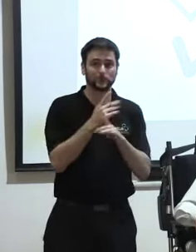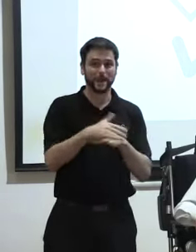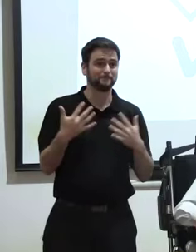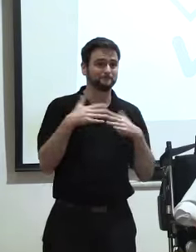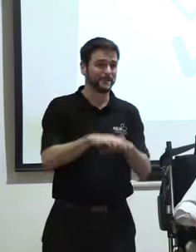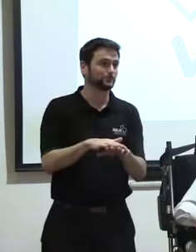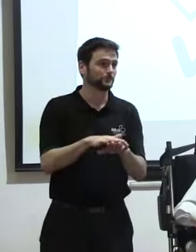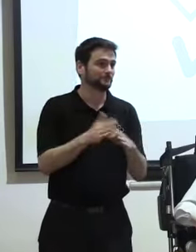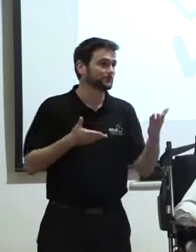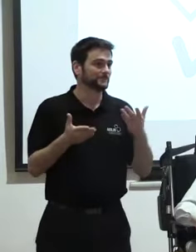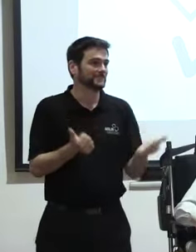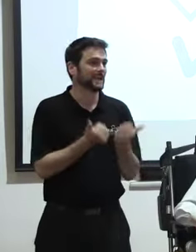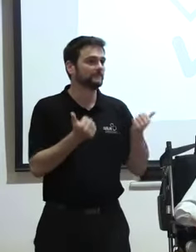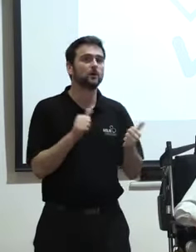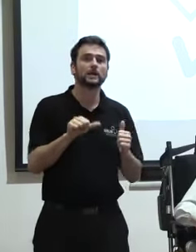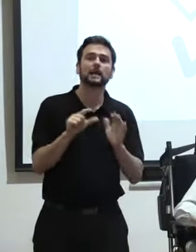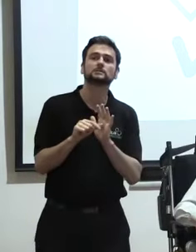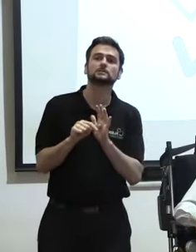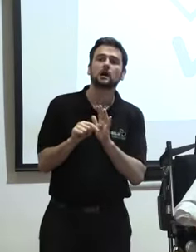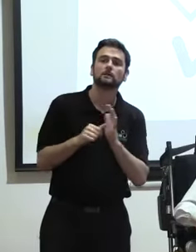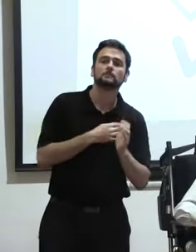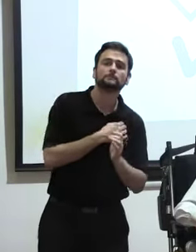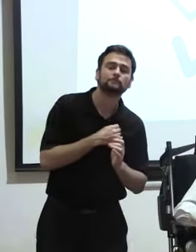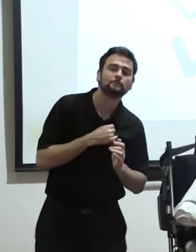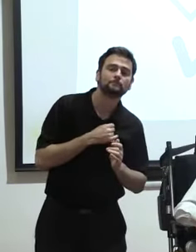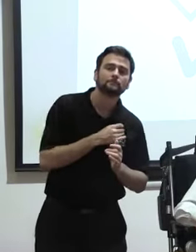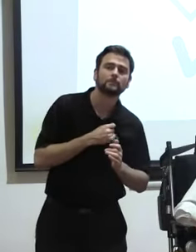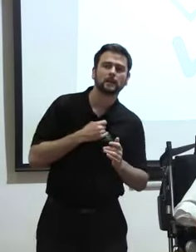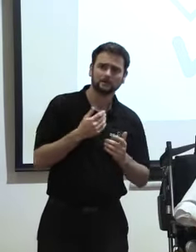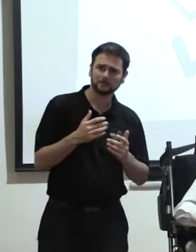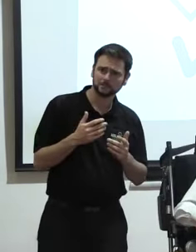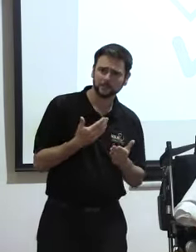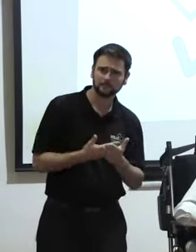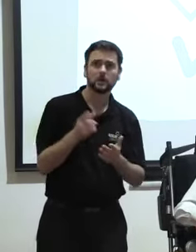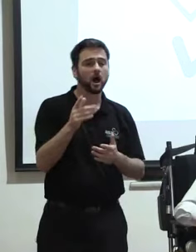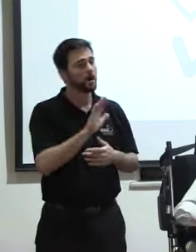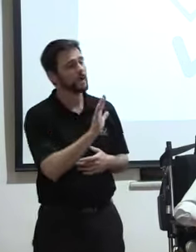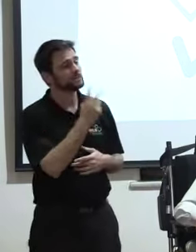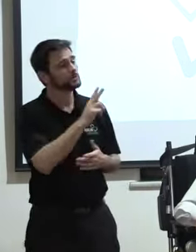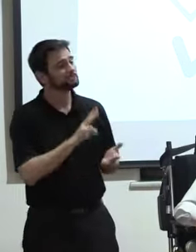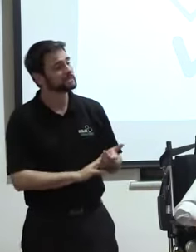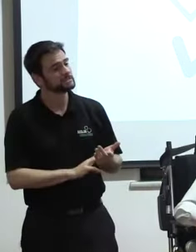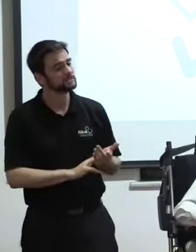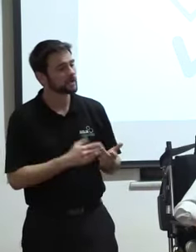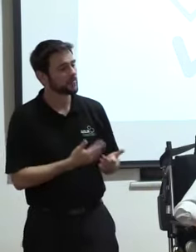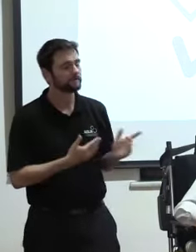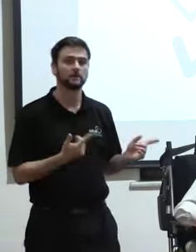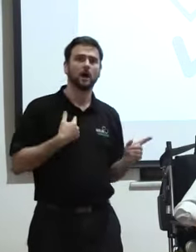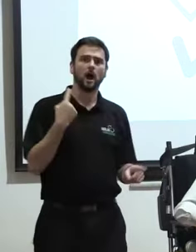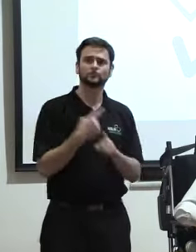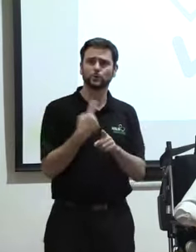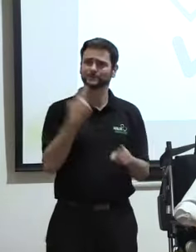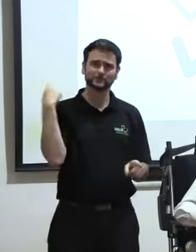How am I going for time? Yeah, we've got 20 minutes. Oh, we've got 20 minutes. I'm talking too